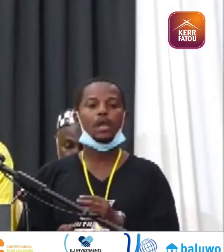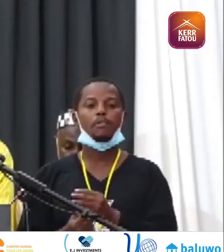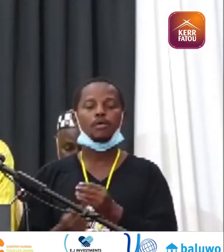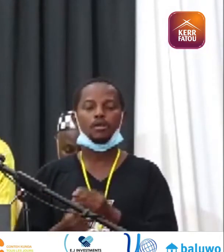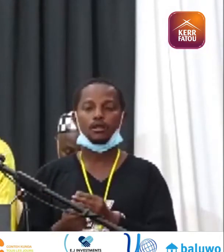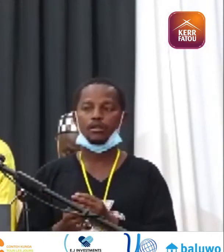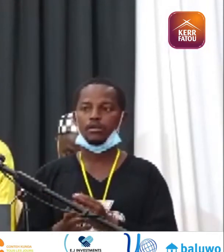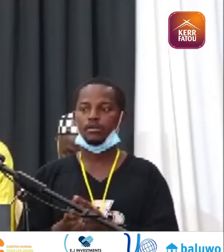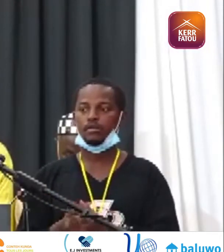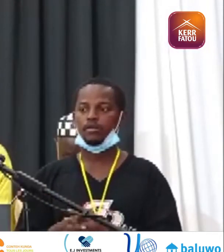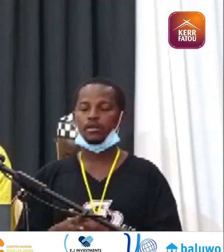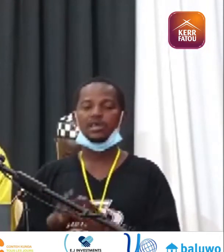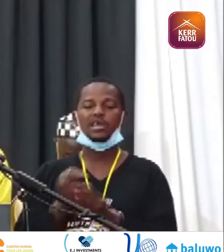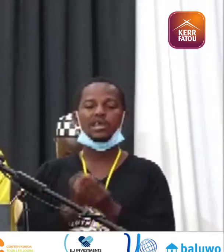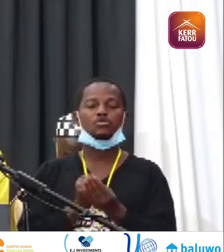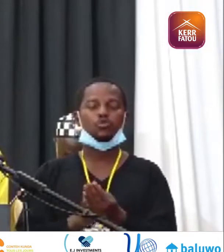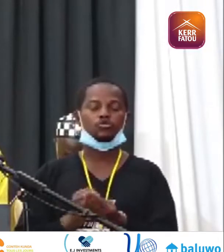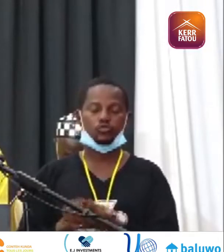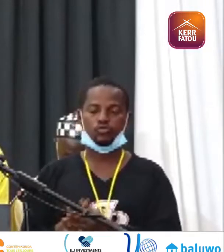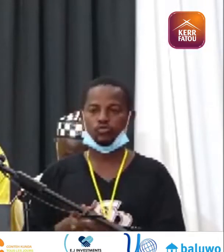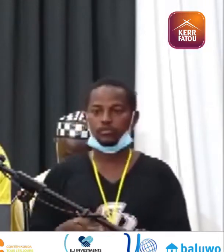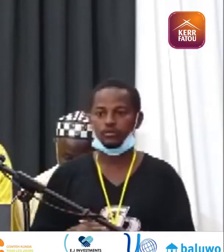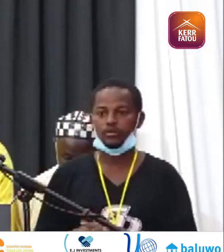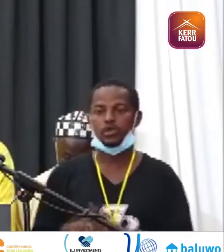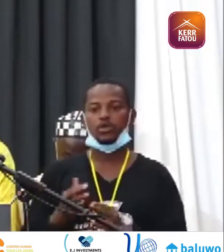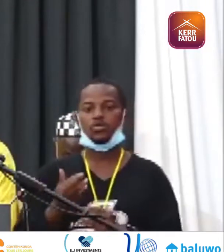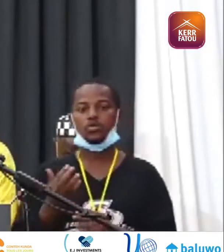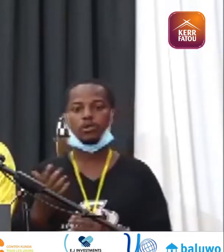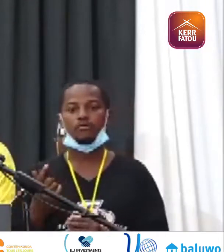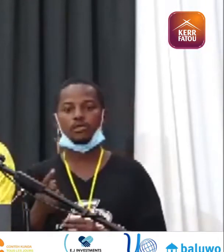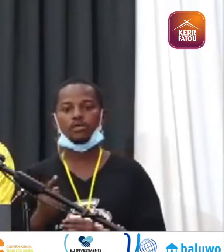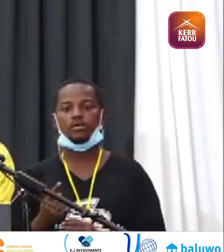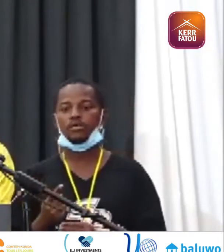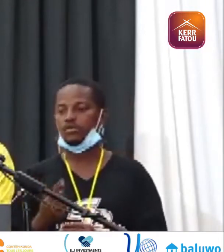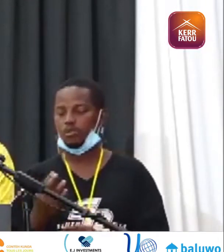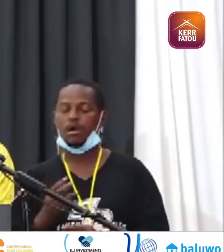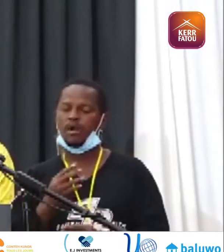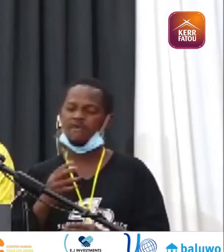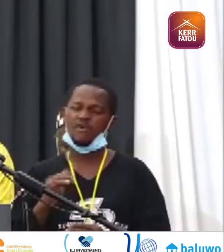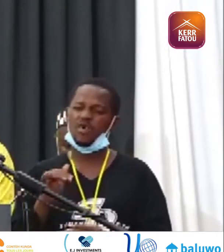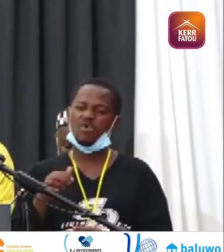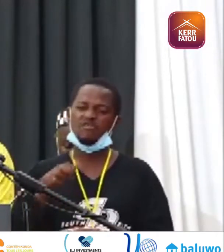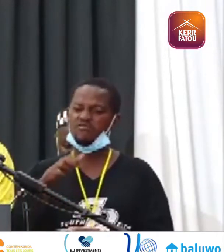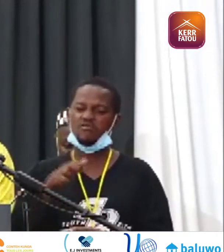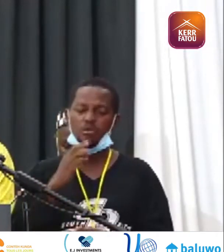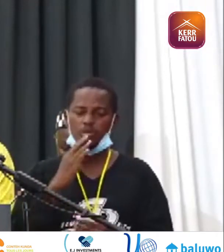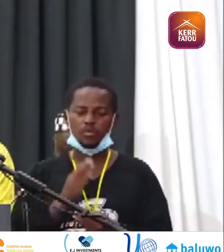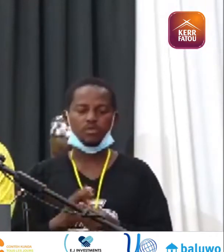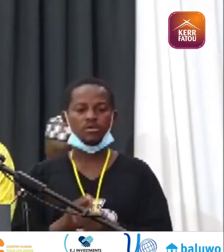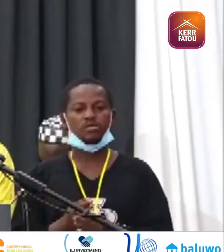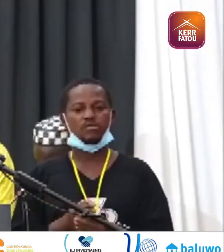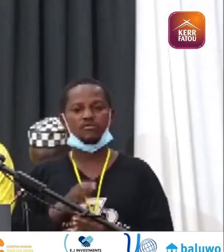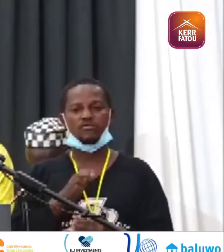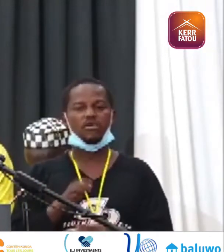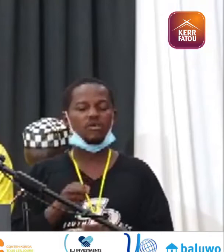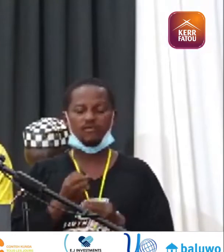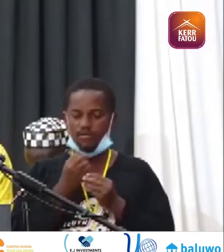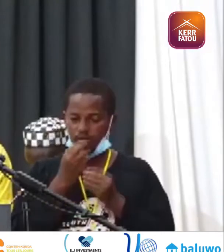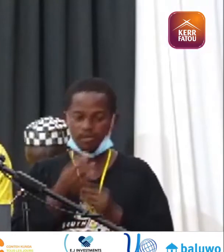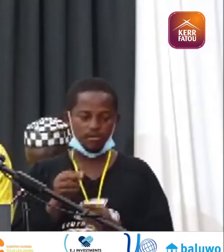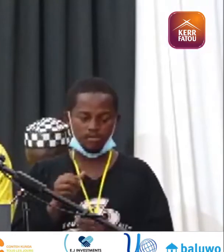important issues, some of which are false promises, misleading